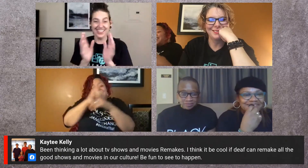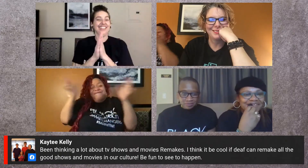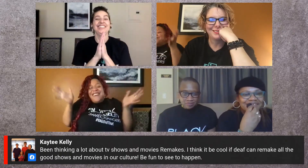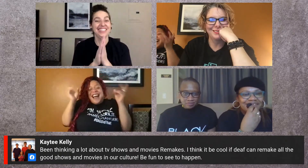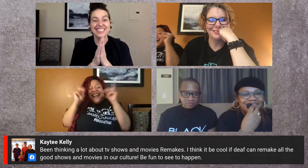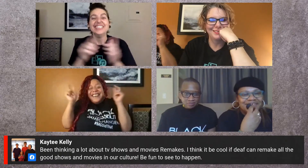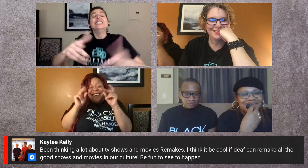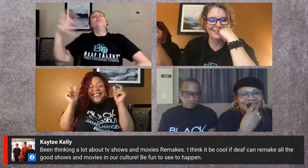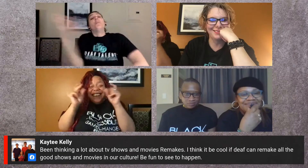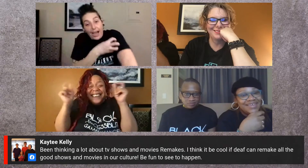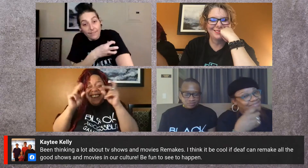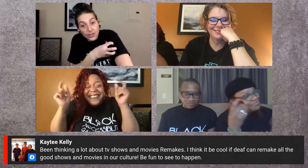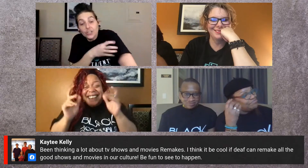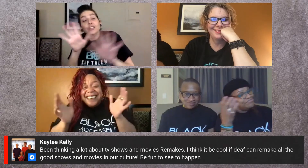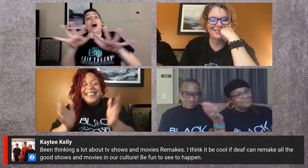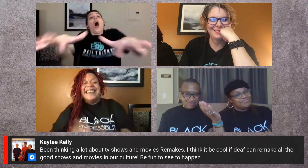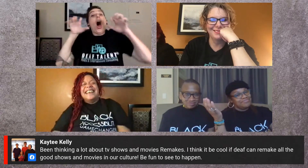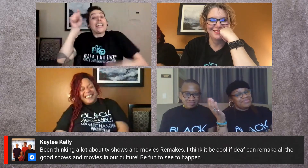bad.